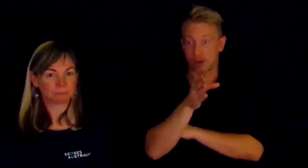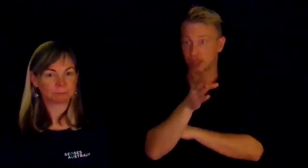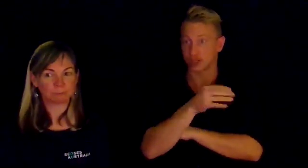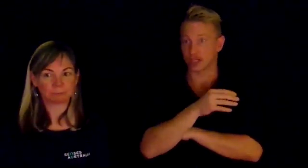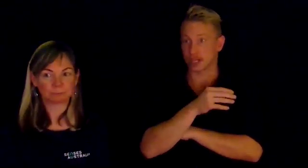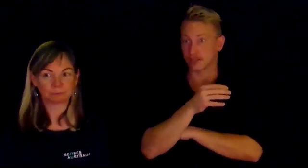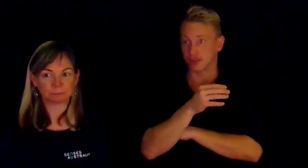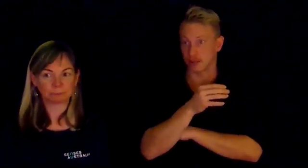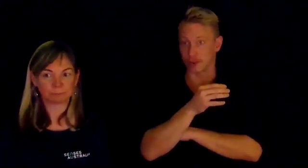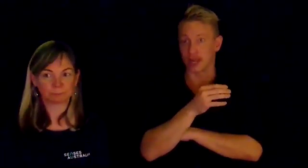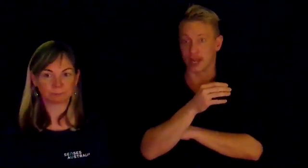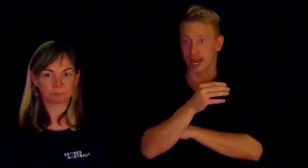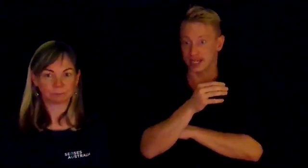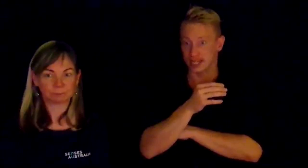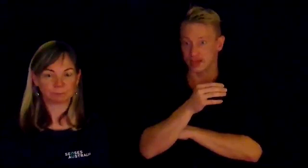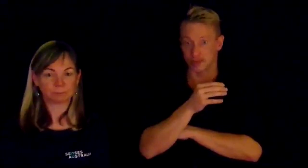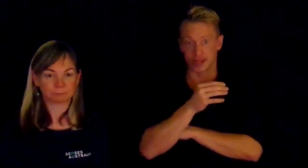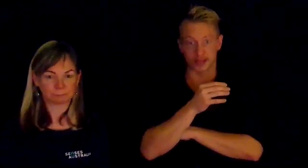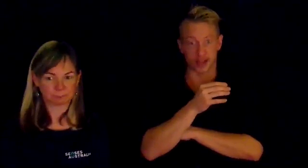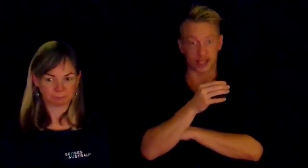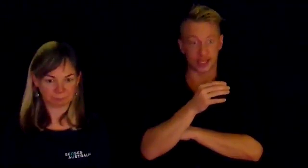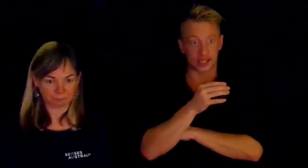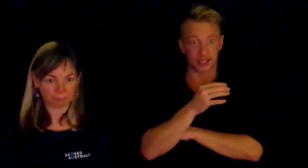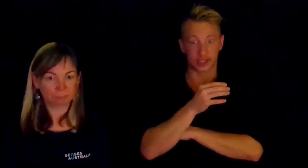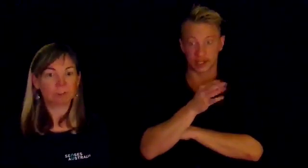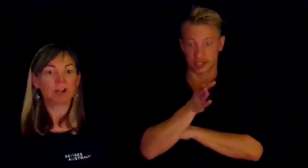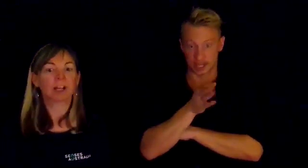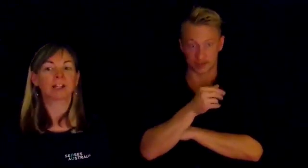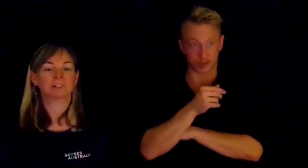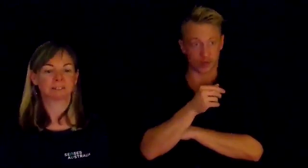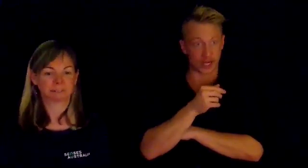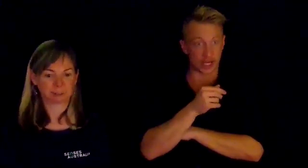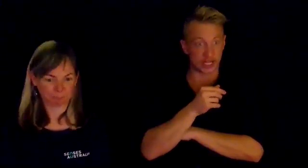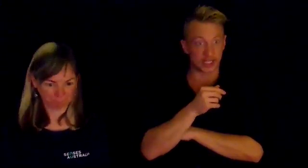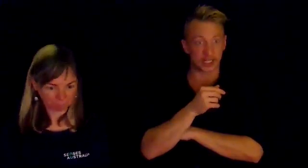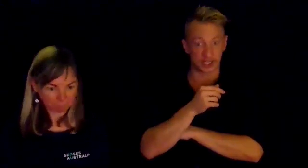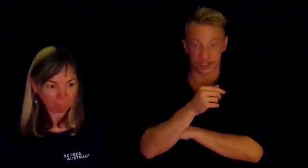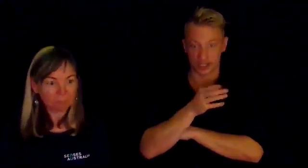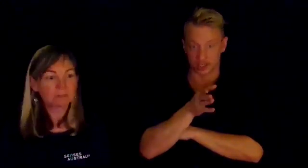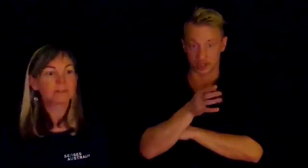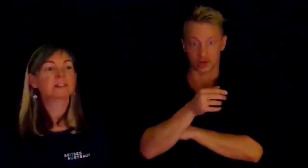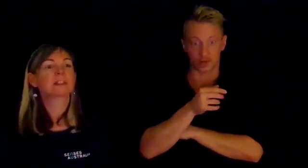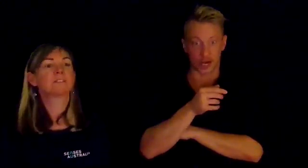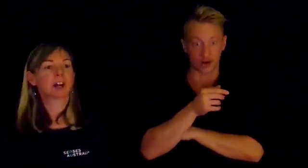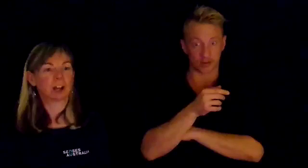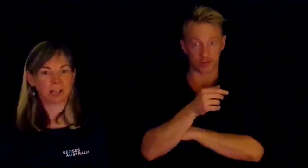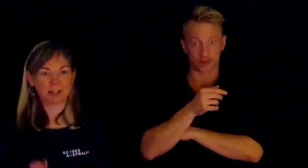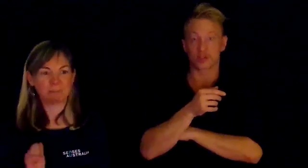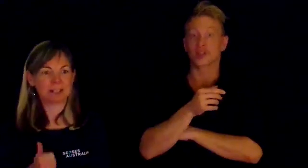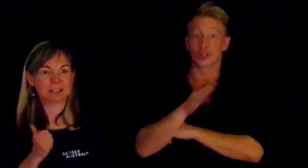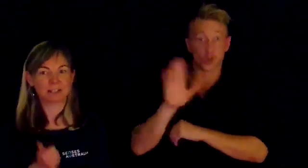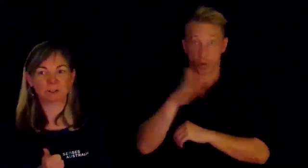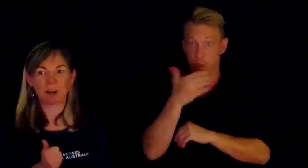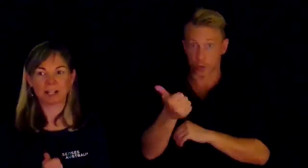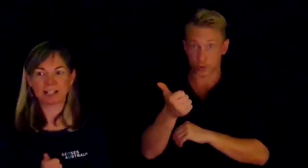Yes from Paula, yes from Eddie, yes from Pascale, yes from Marie, no from Carol.